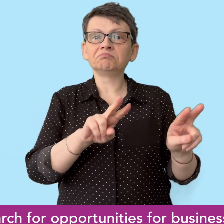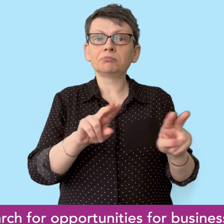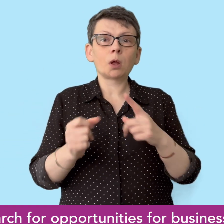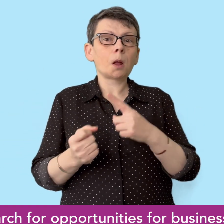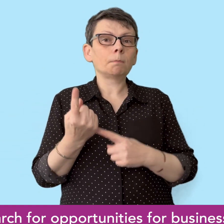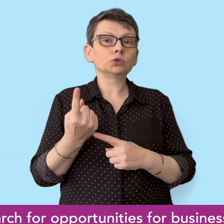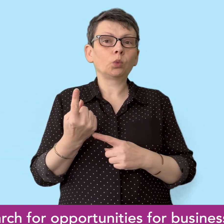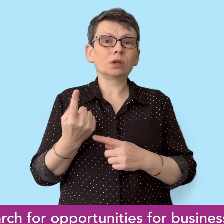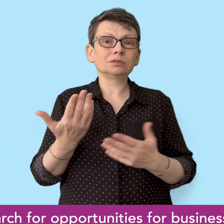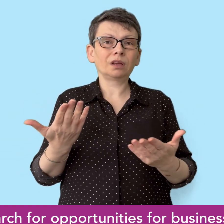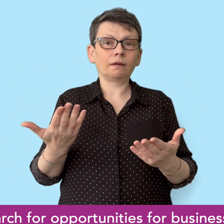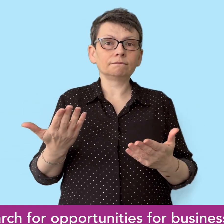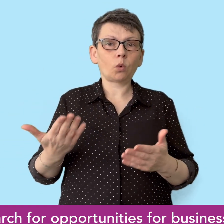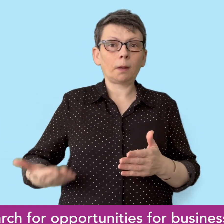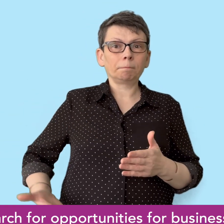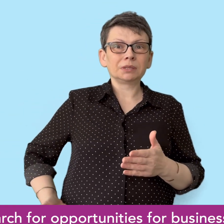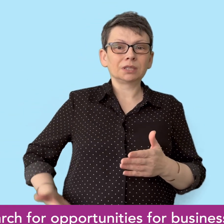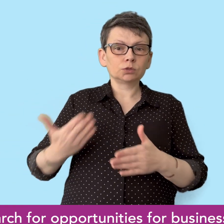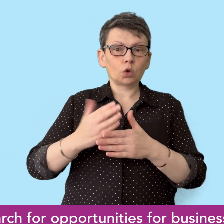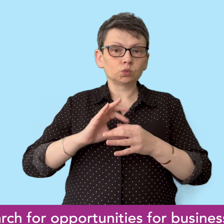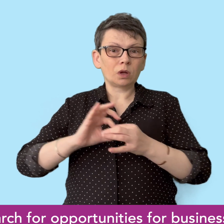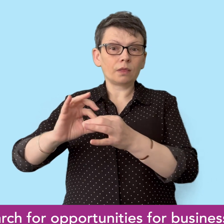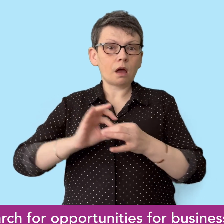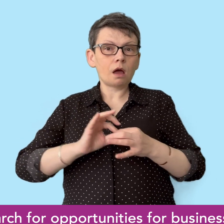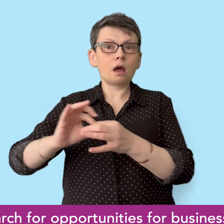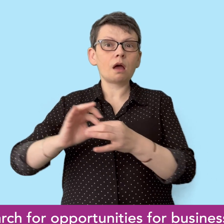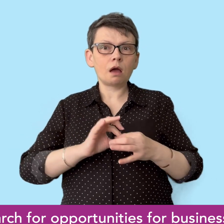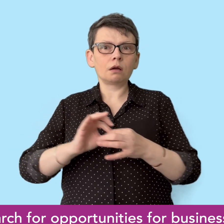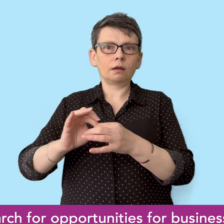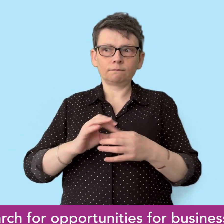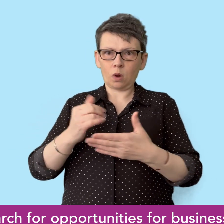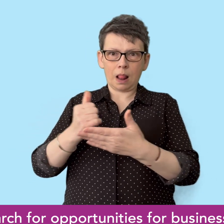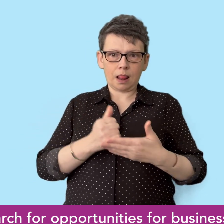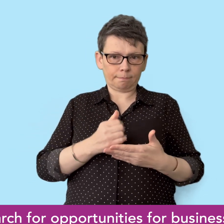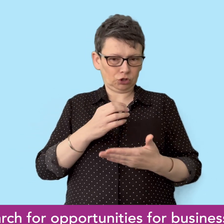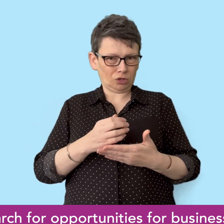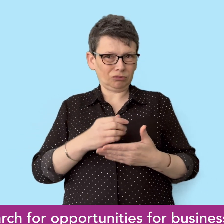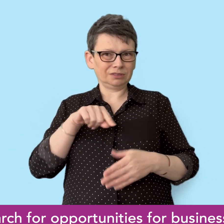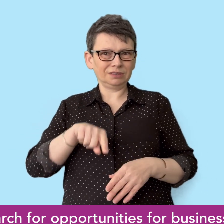Search for opportunities for businesses and partnerships to extend the charity's reach.